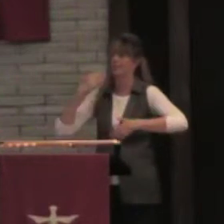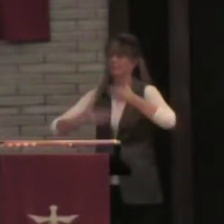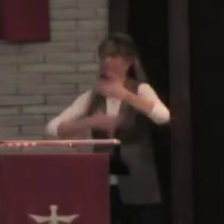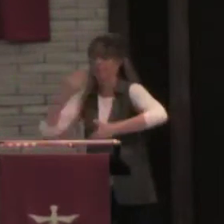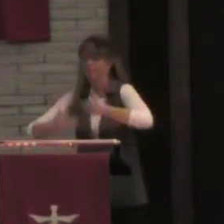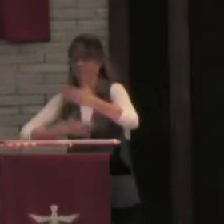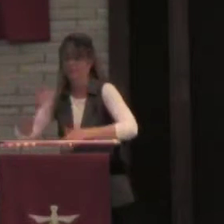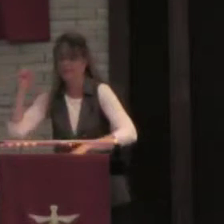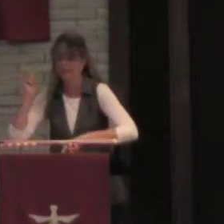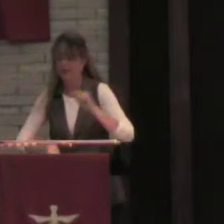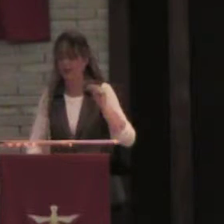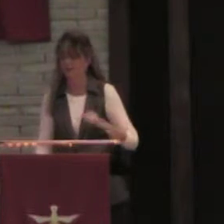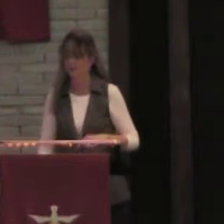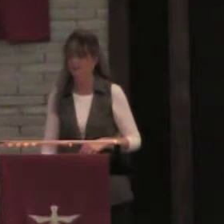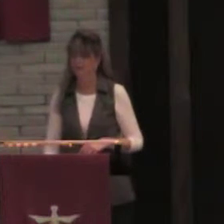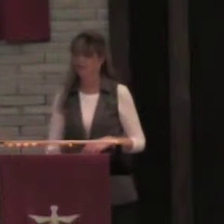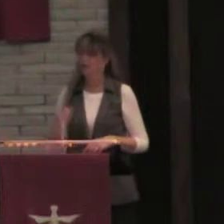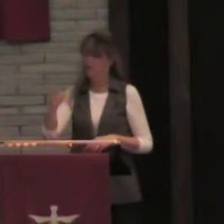not normal, I just can't move forward.